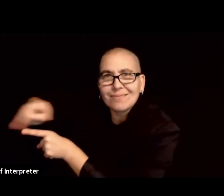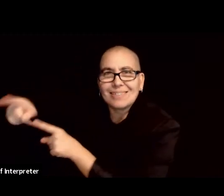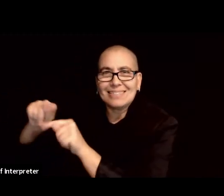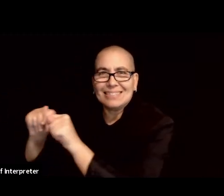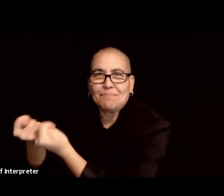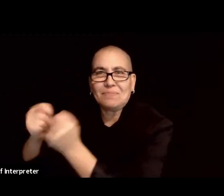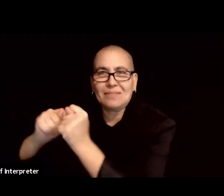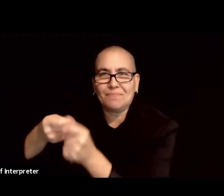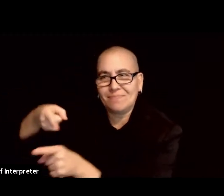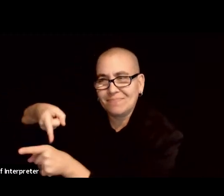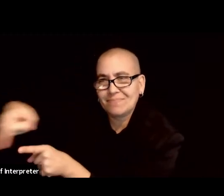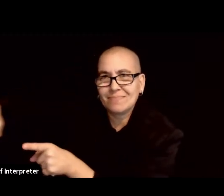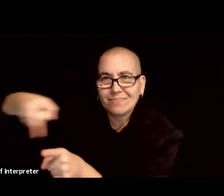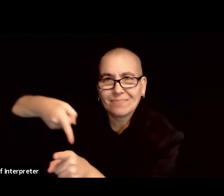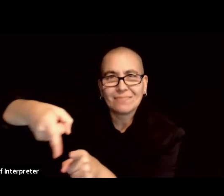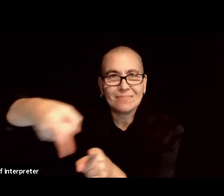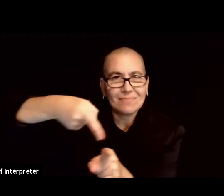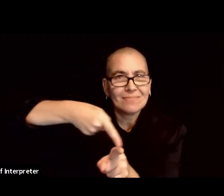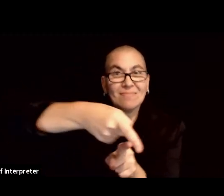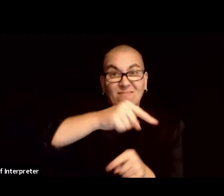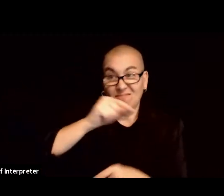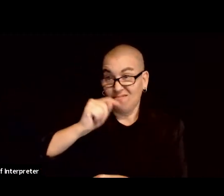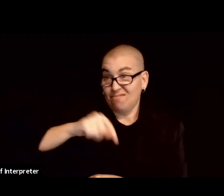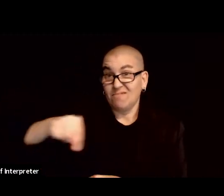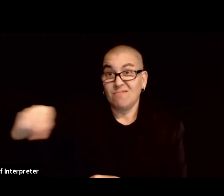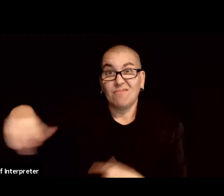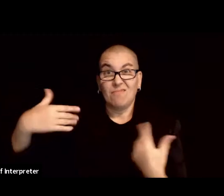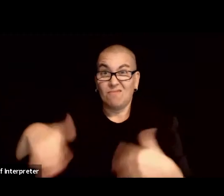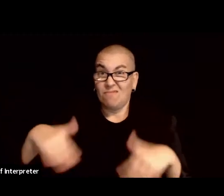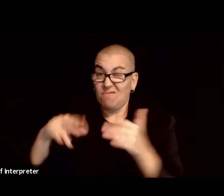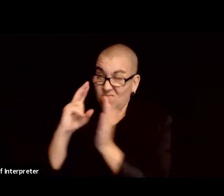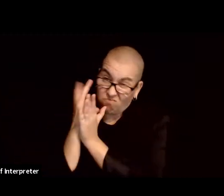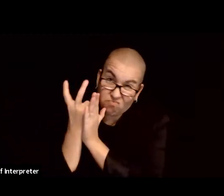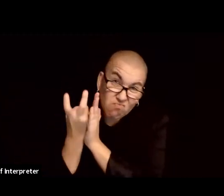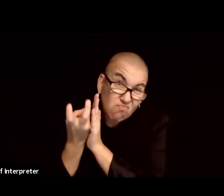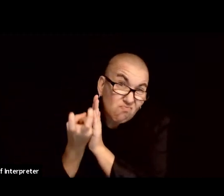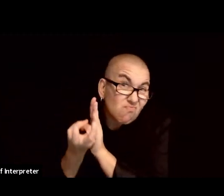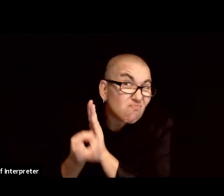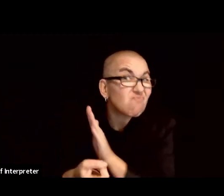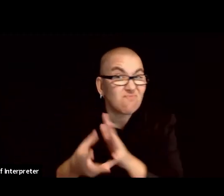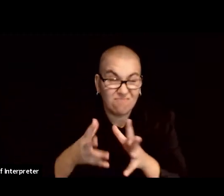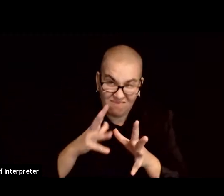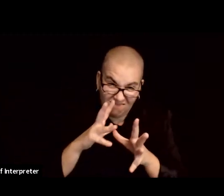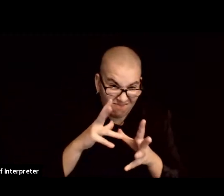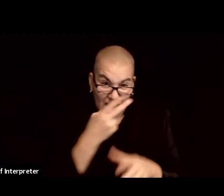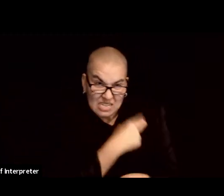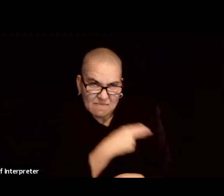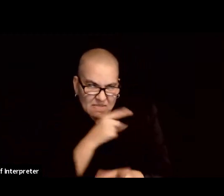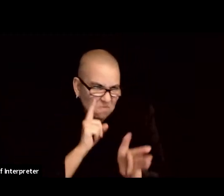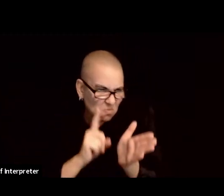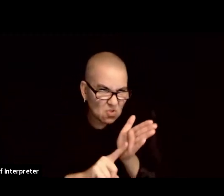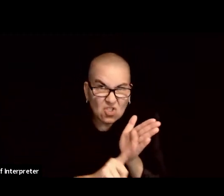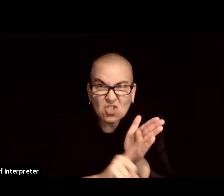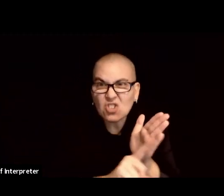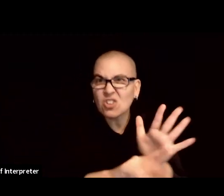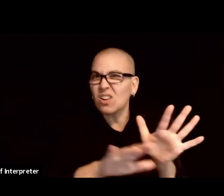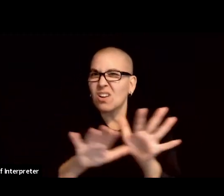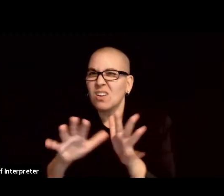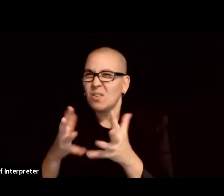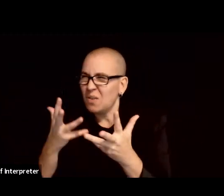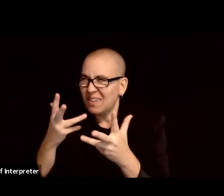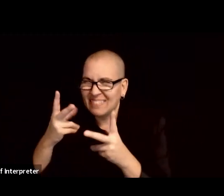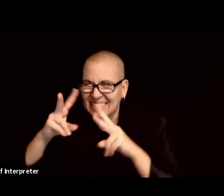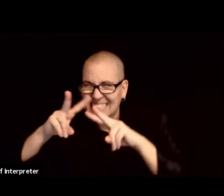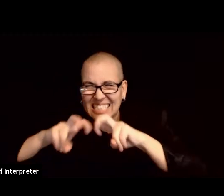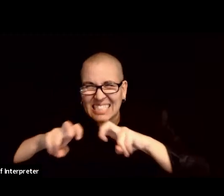And so we've been talking about, okay, what is the core information that we need to get out